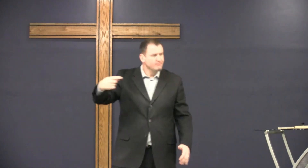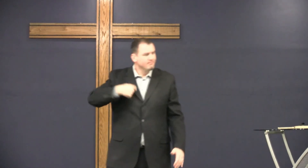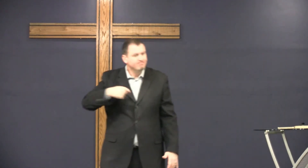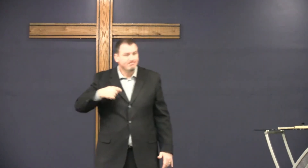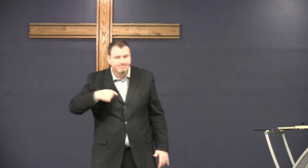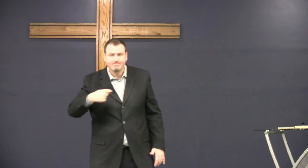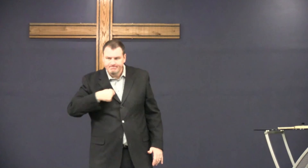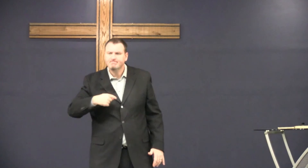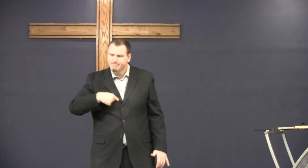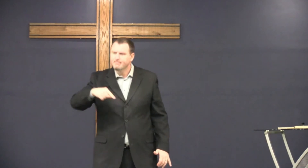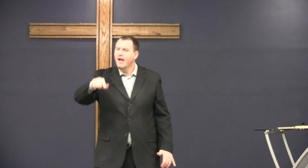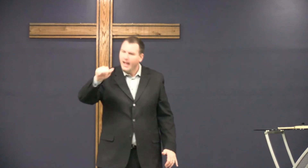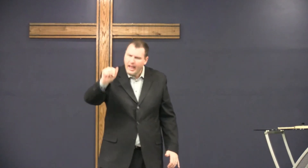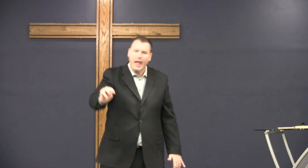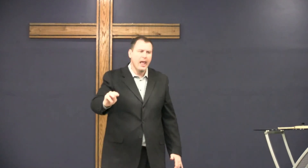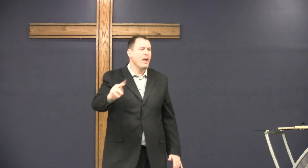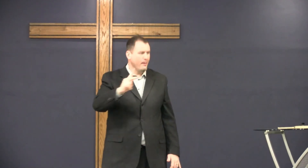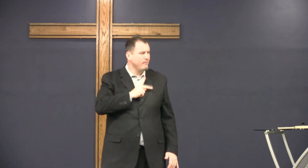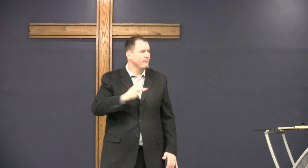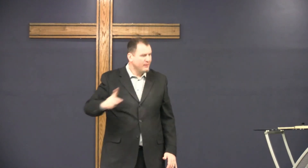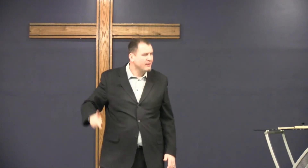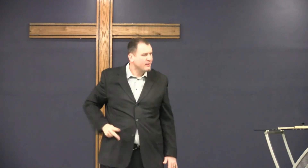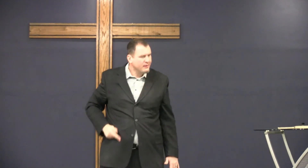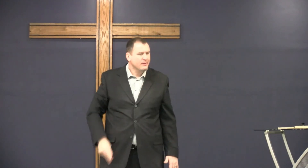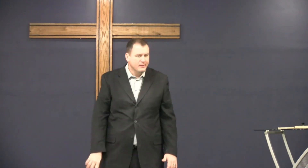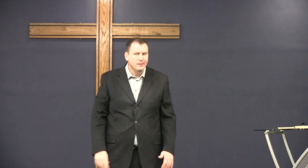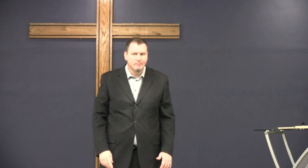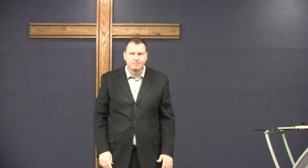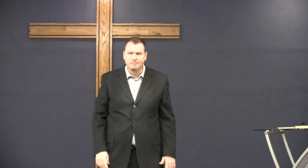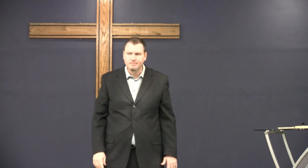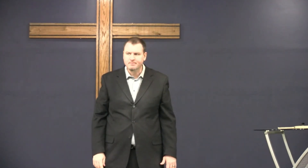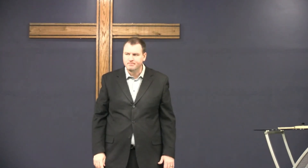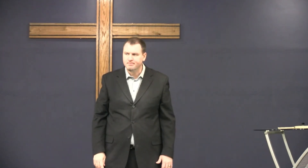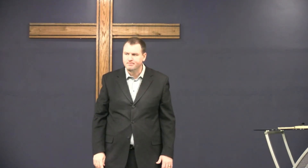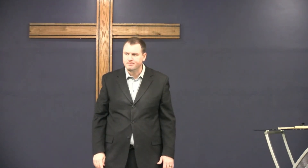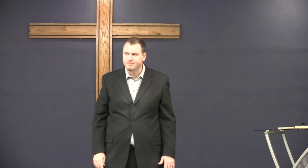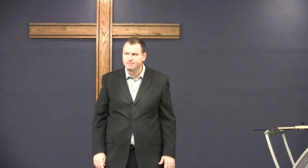the stones will cry out, because I am king.